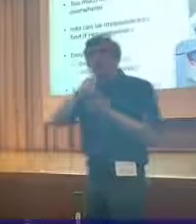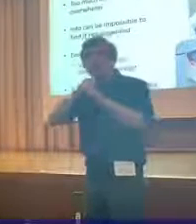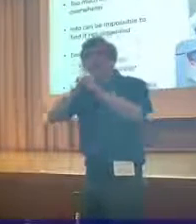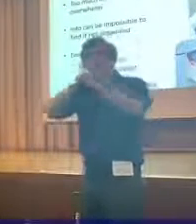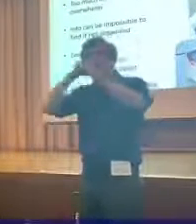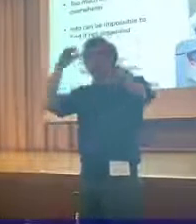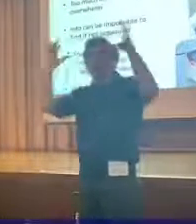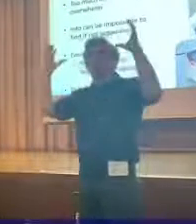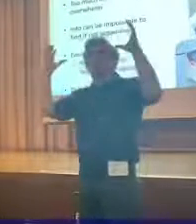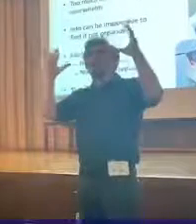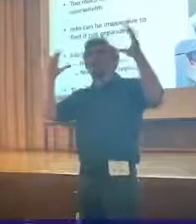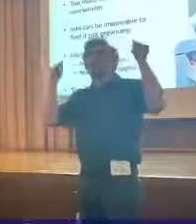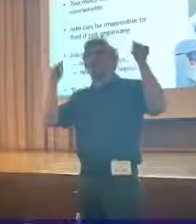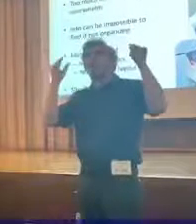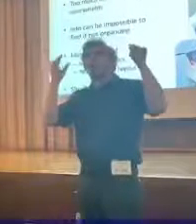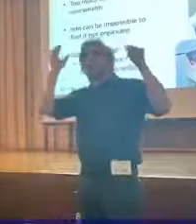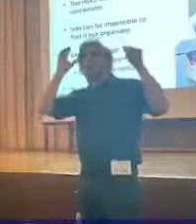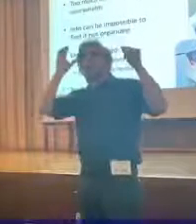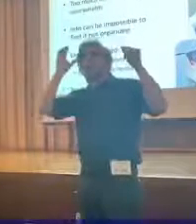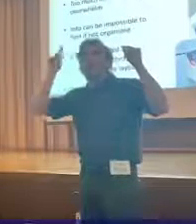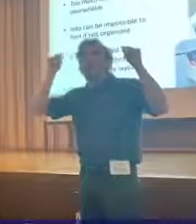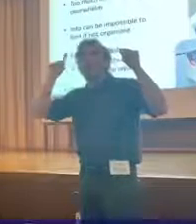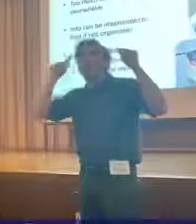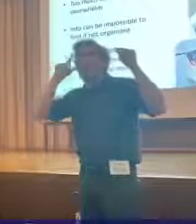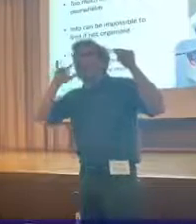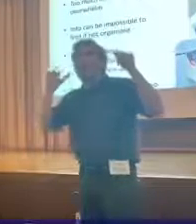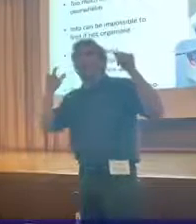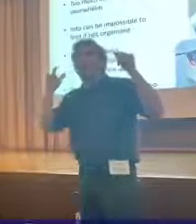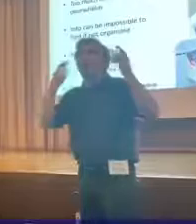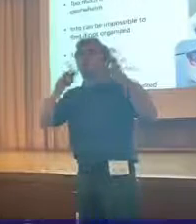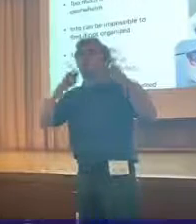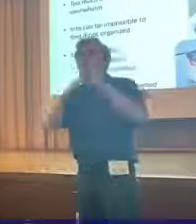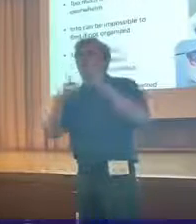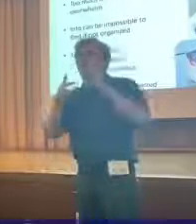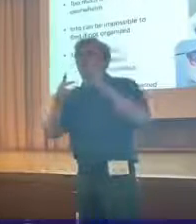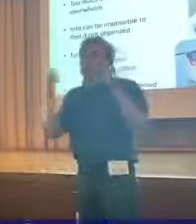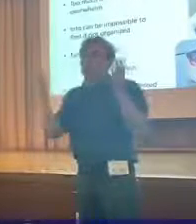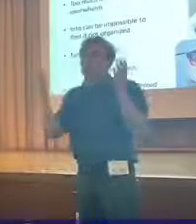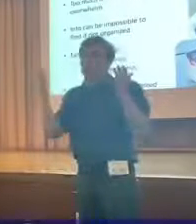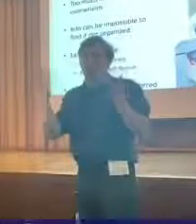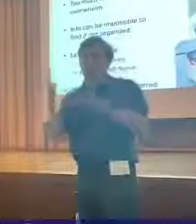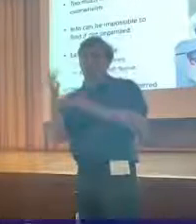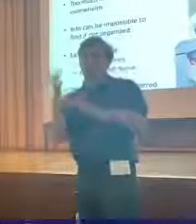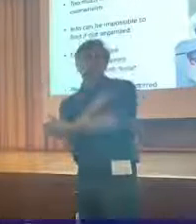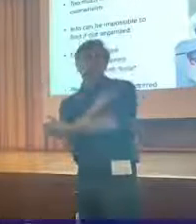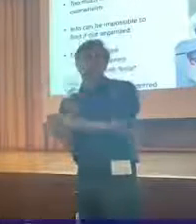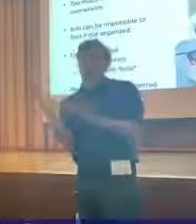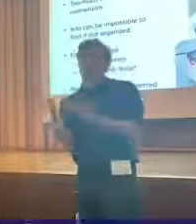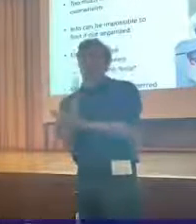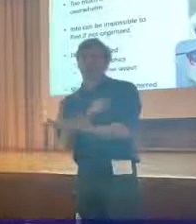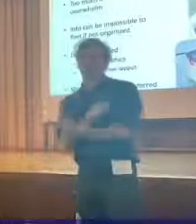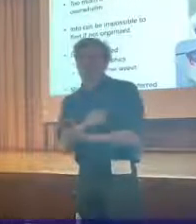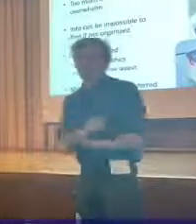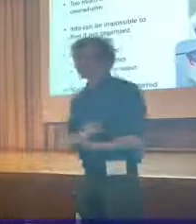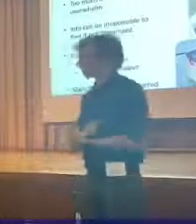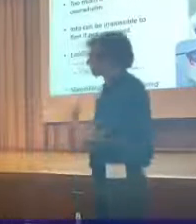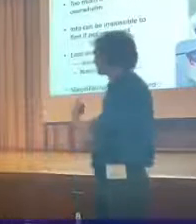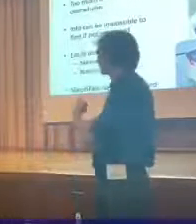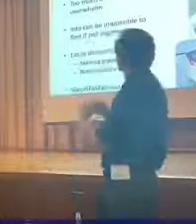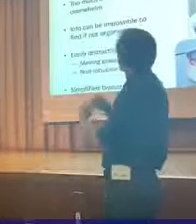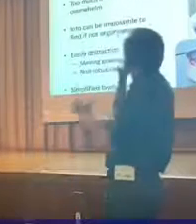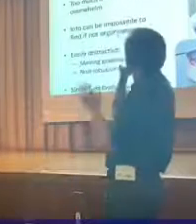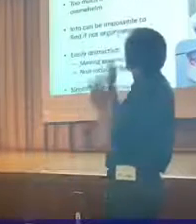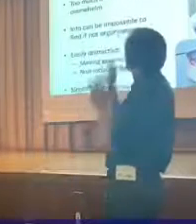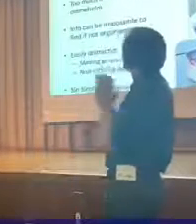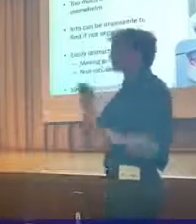of people who have different cognitive disabilities. This picture is of one of our former testers, Chelsea,